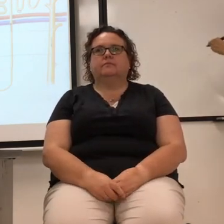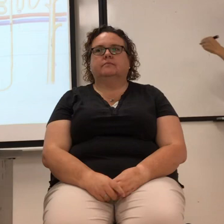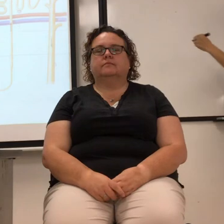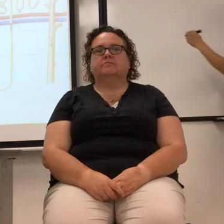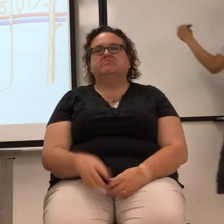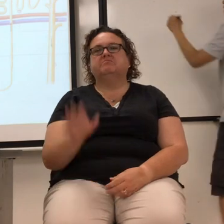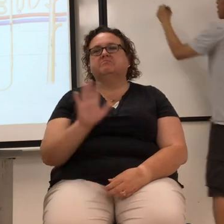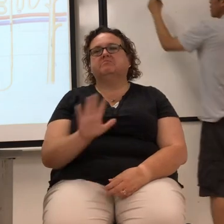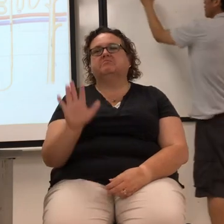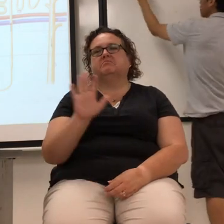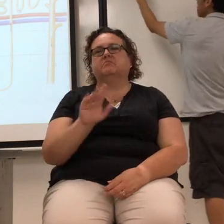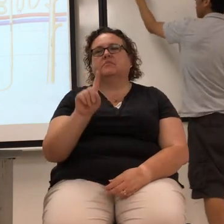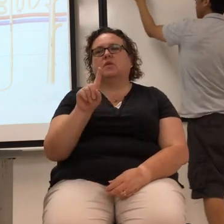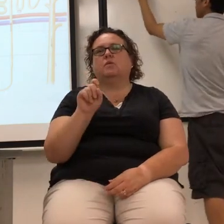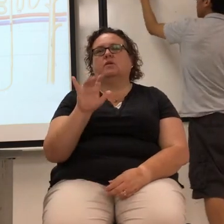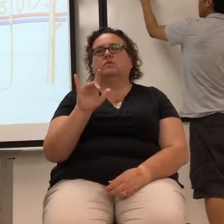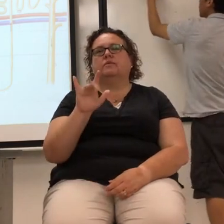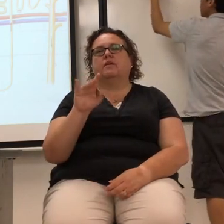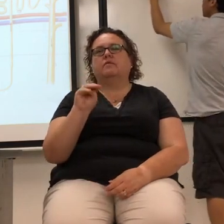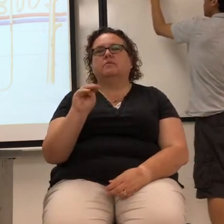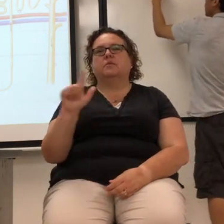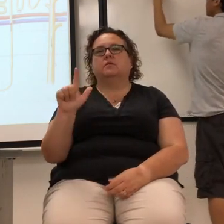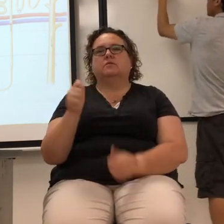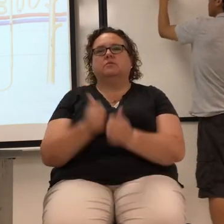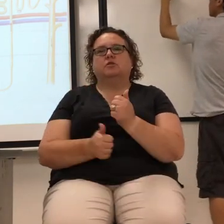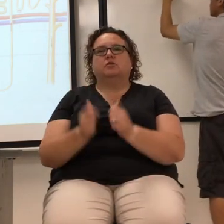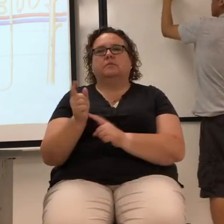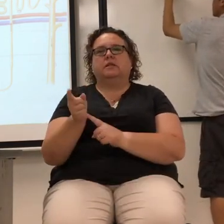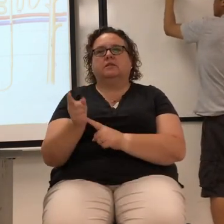It's about 125 mils per minute.